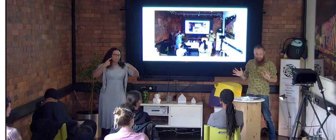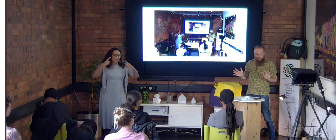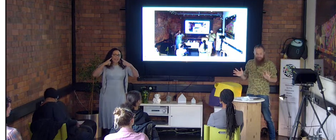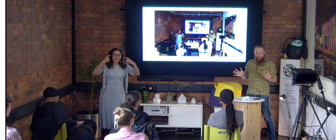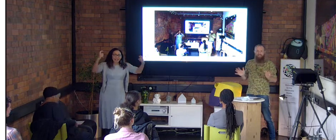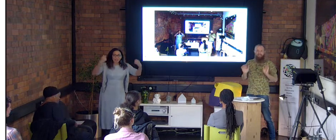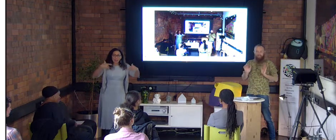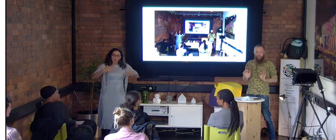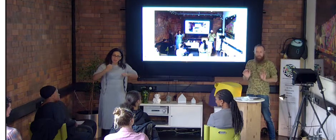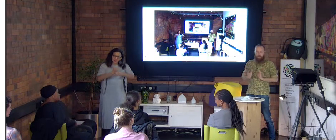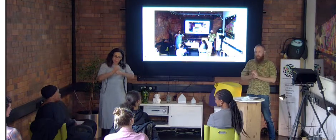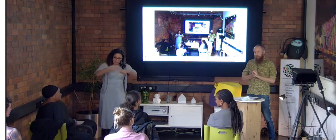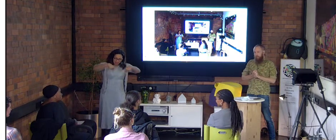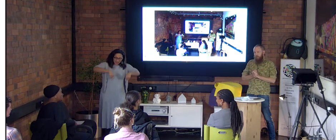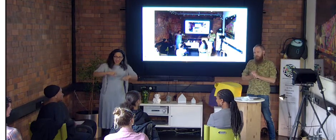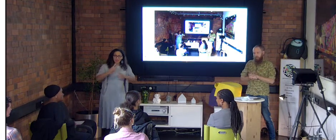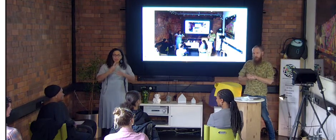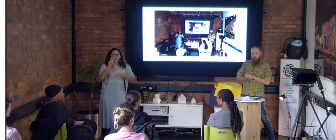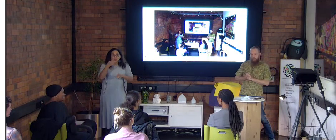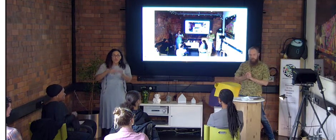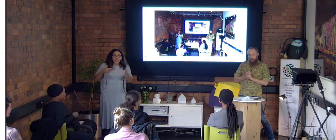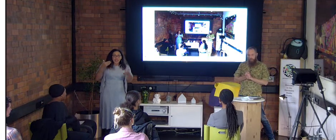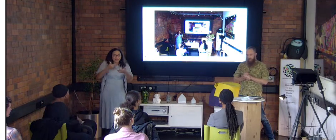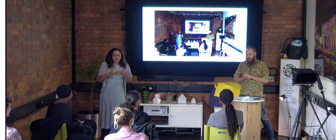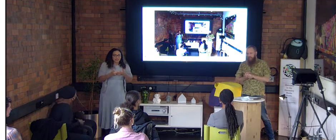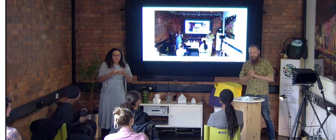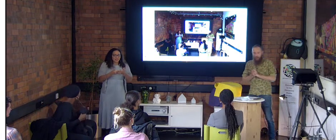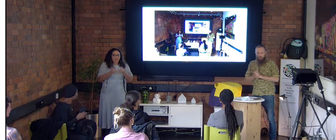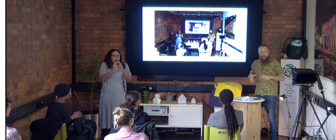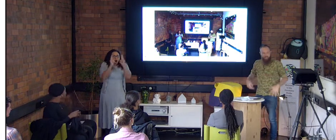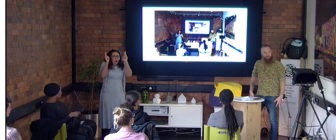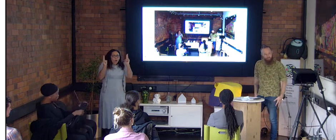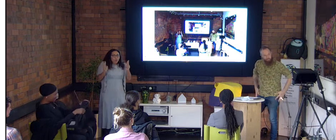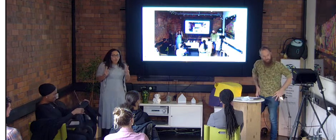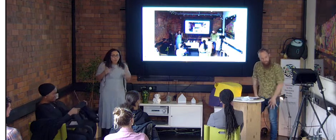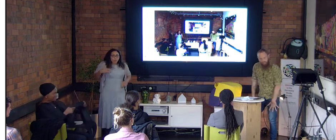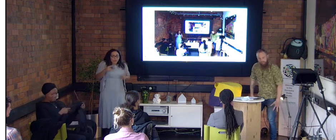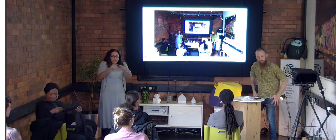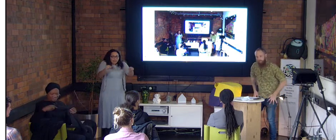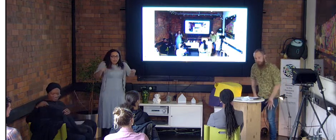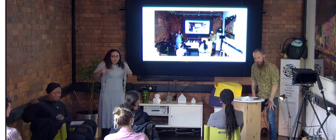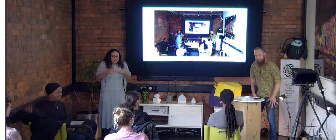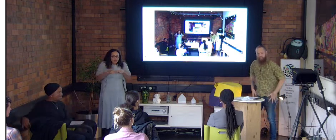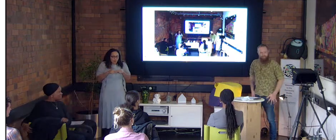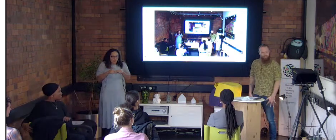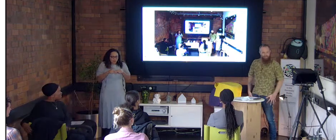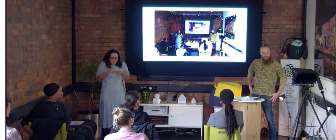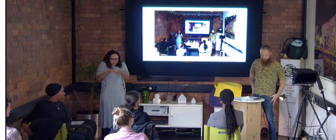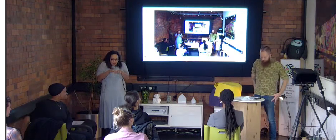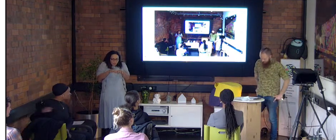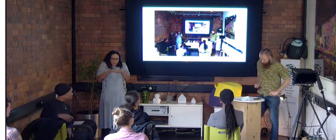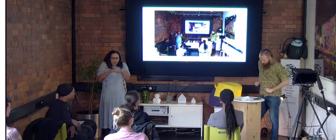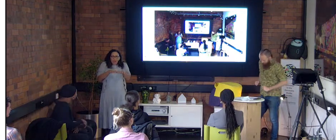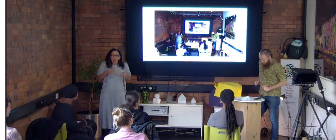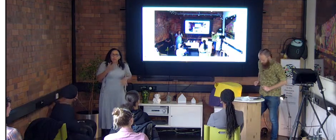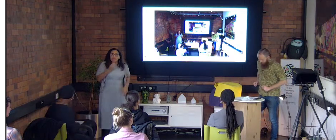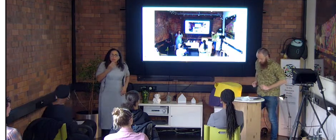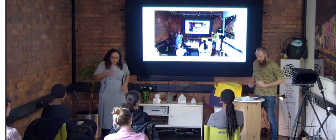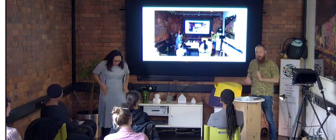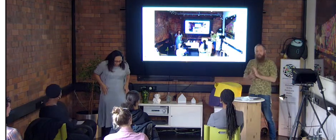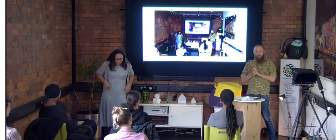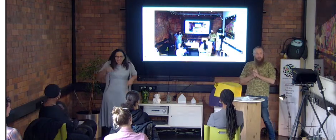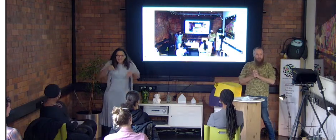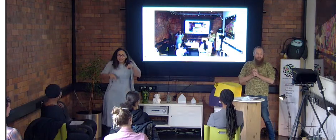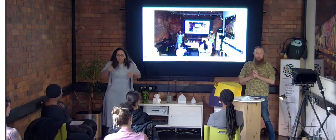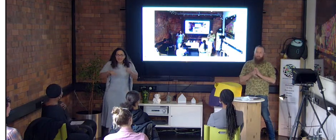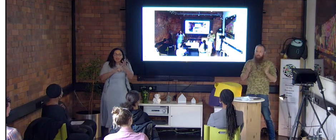2 years, sat behind a computer in my own living room, and I'm really getting used to having legs again.